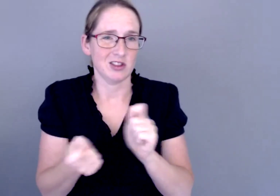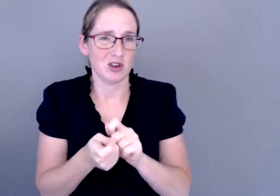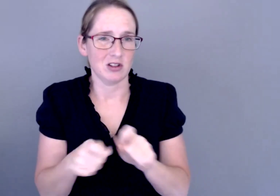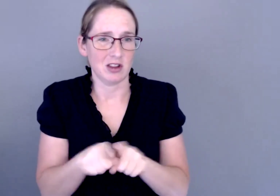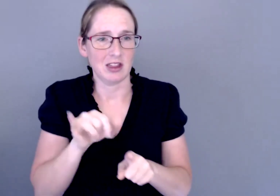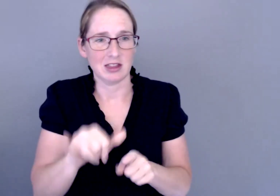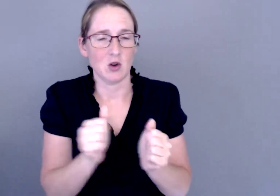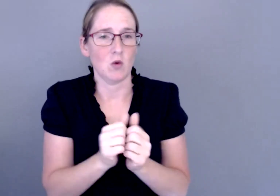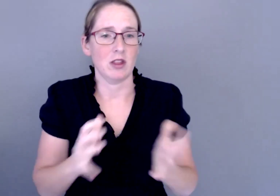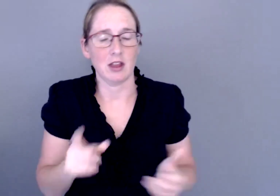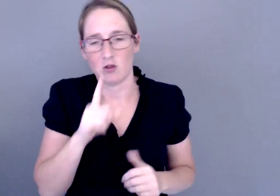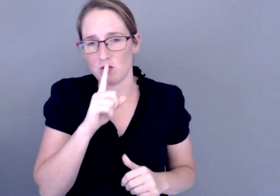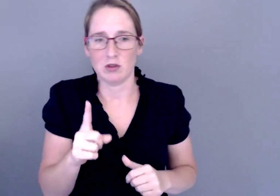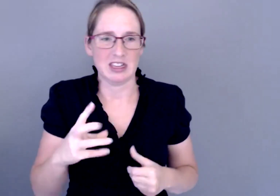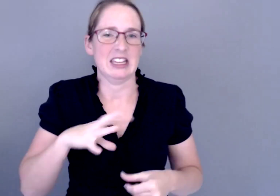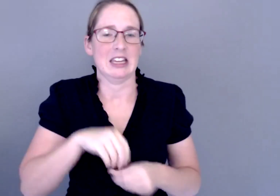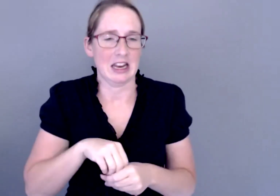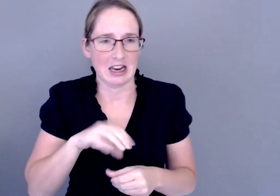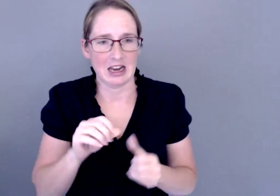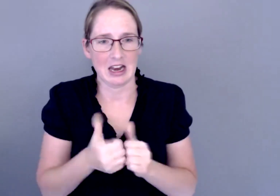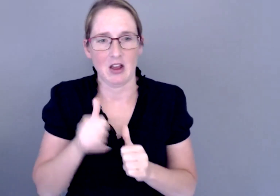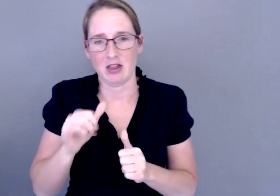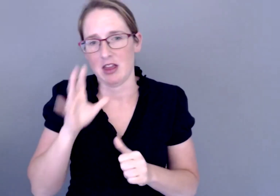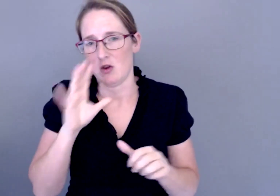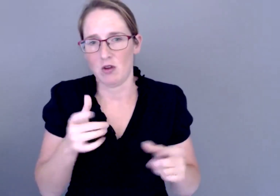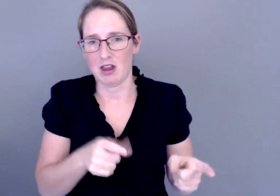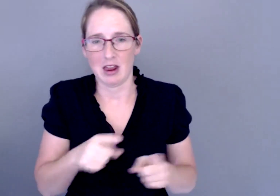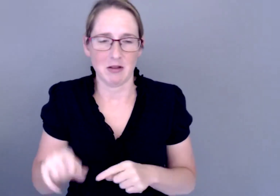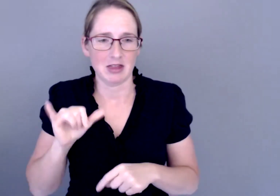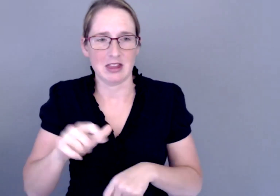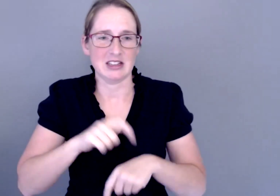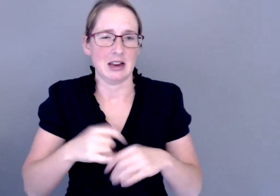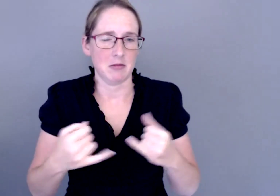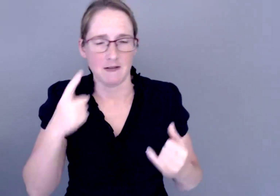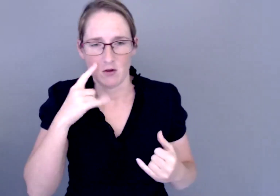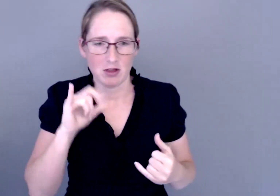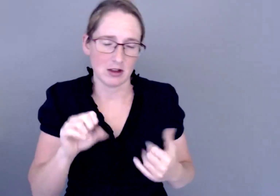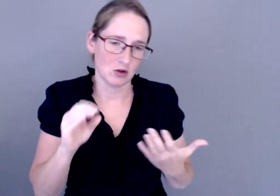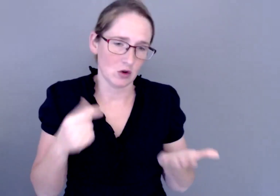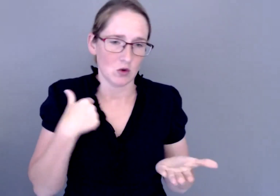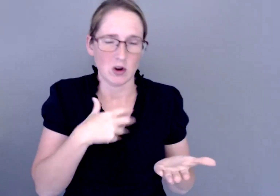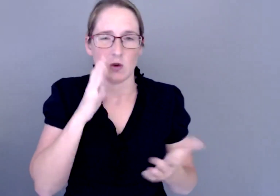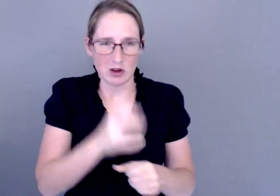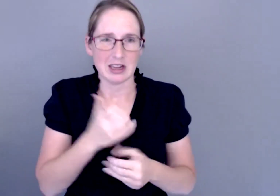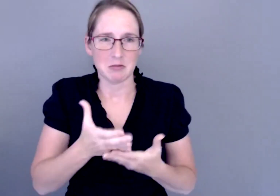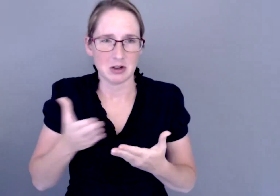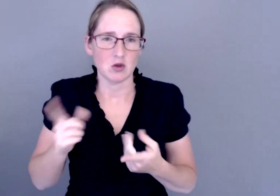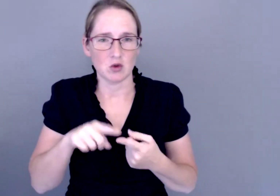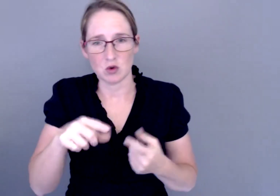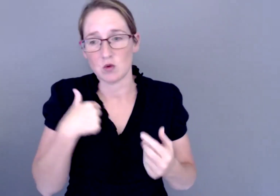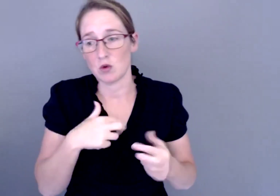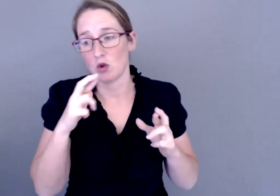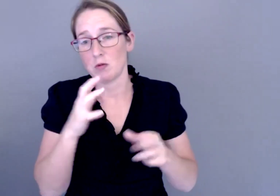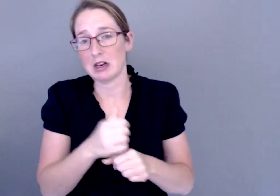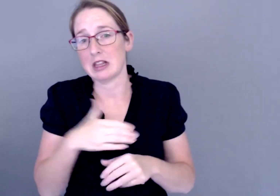without having really engaged them in how that's going to take place or the timeline for that. So we will get materials to you. We're hoping to have that in